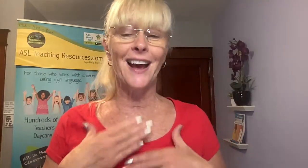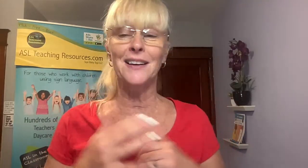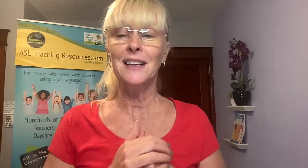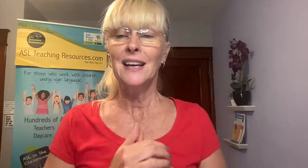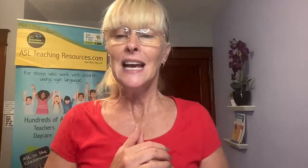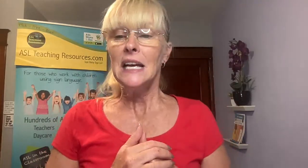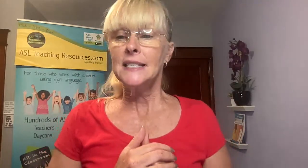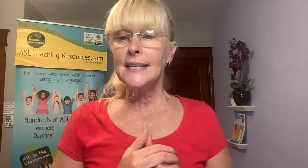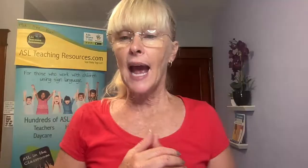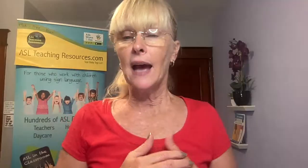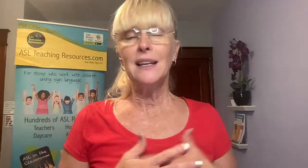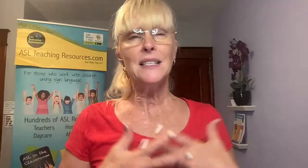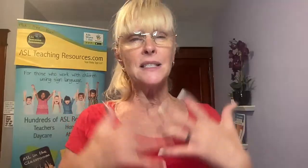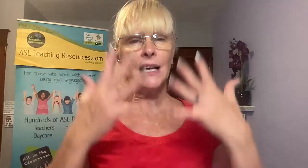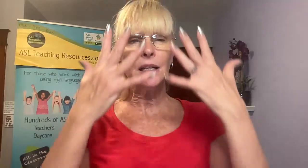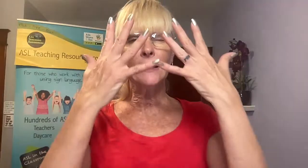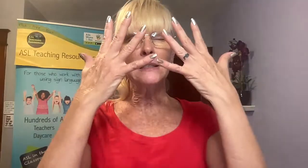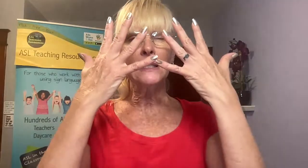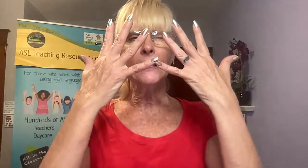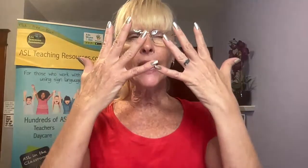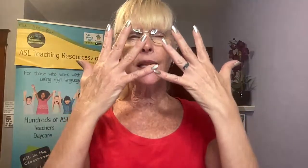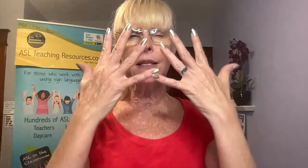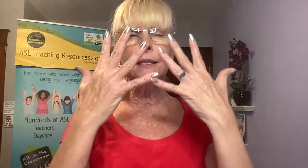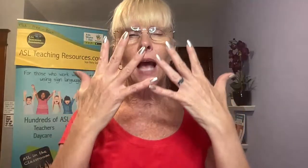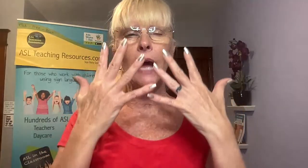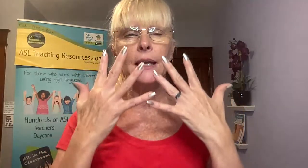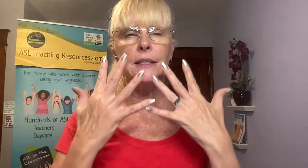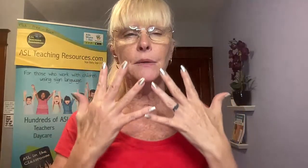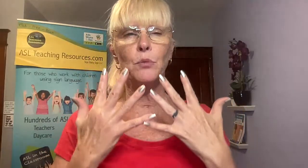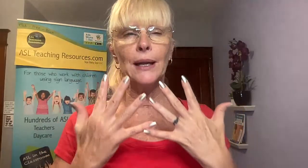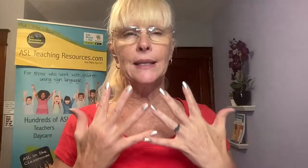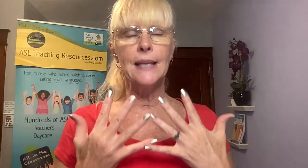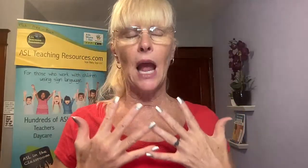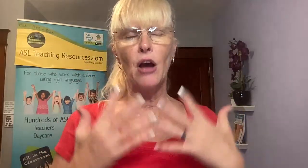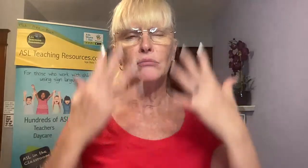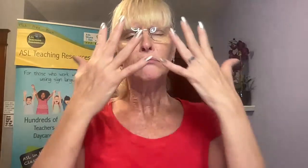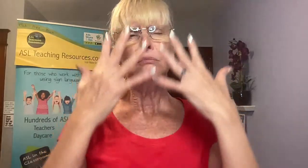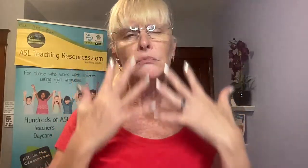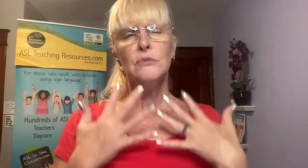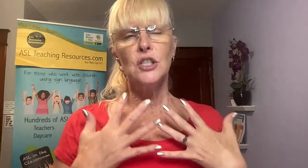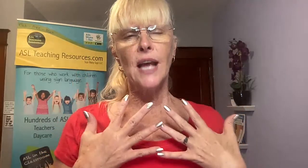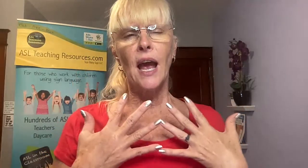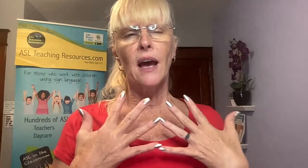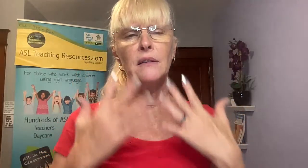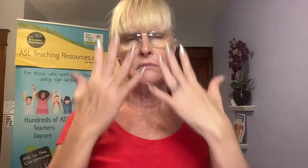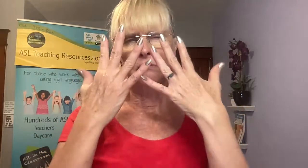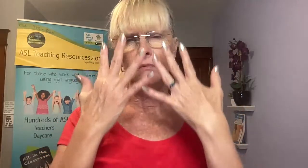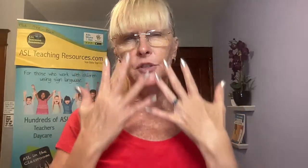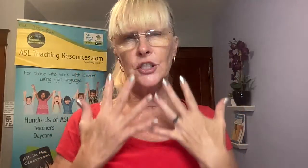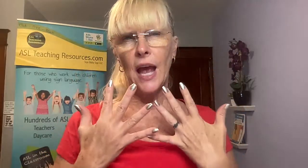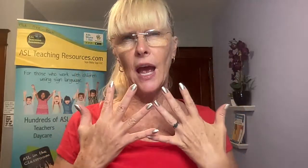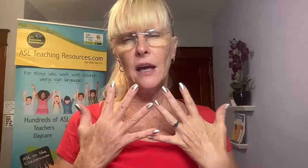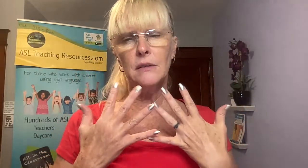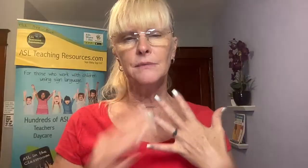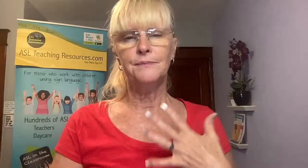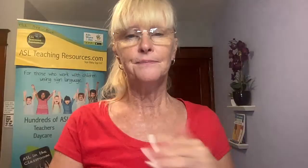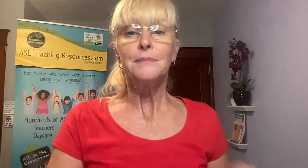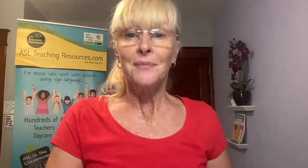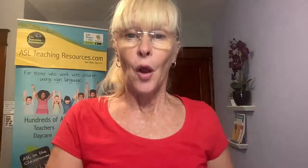that. Sad. Let's just take the sadness and bring it down. Sad, sad. All